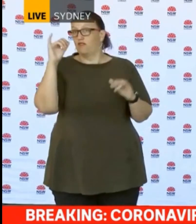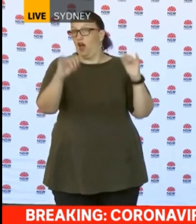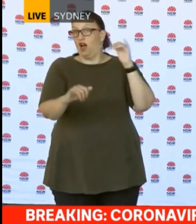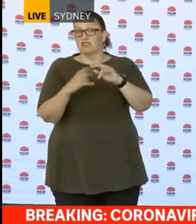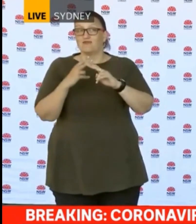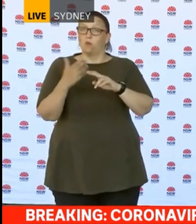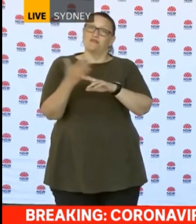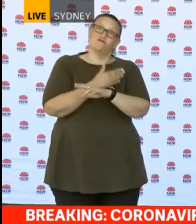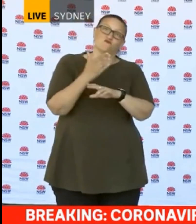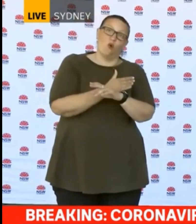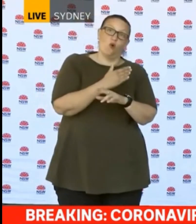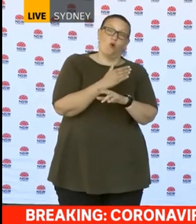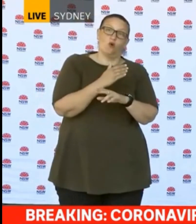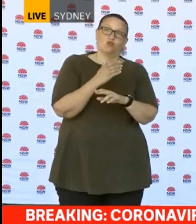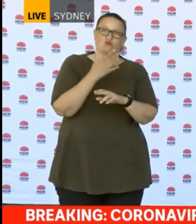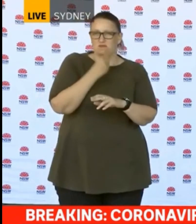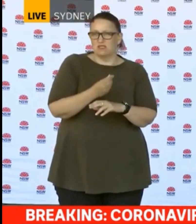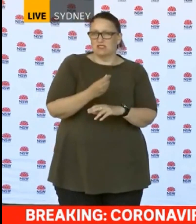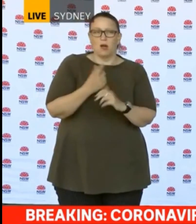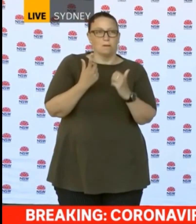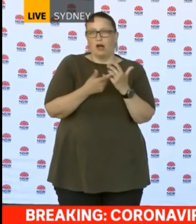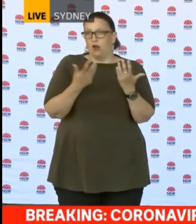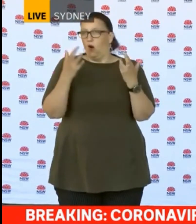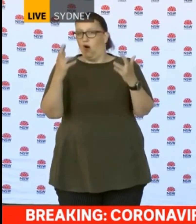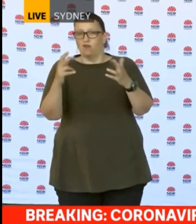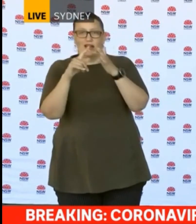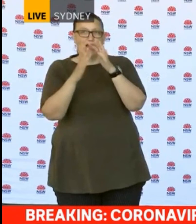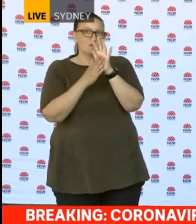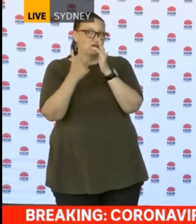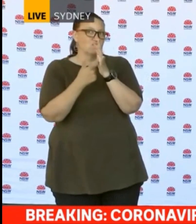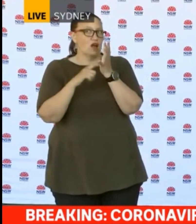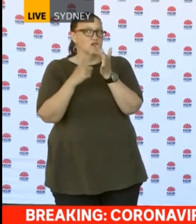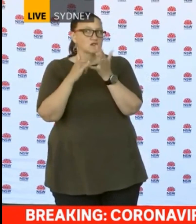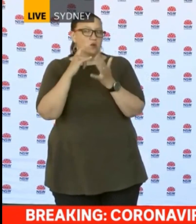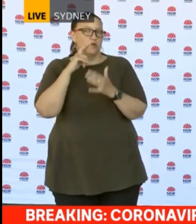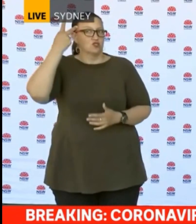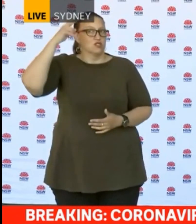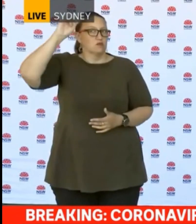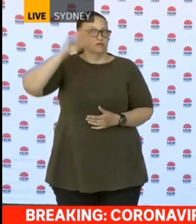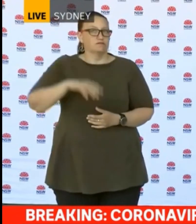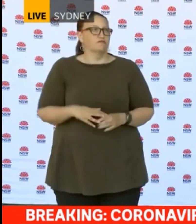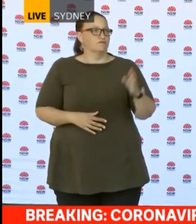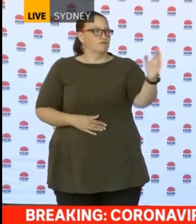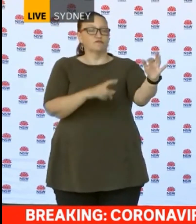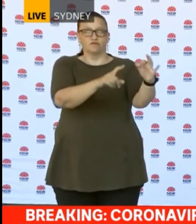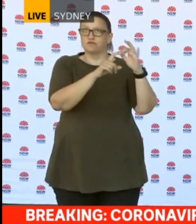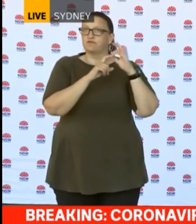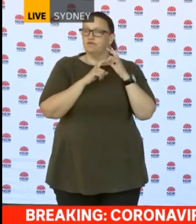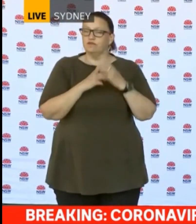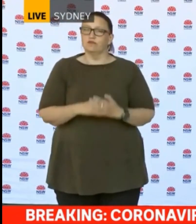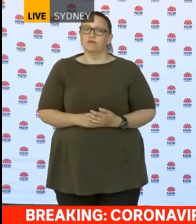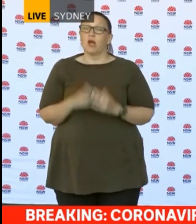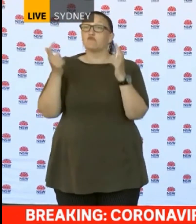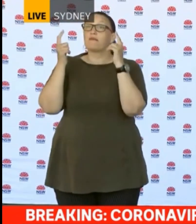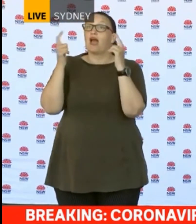determine what the ongoing policy settings should be. Premier Andrews of Victoria has hinted that there could be a relaxing of restrictions